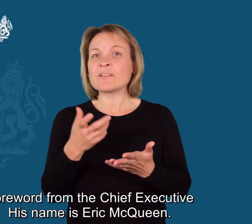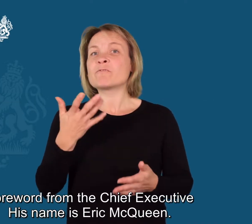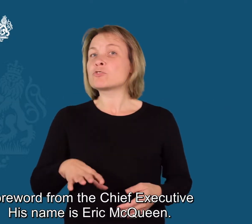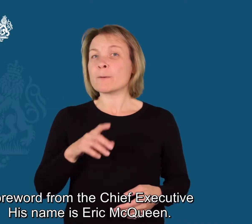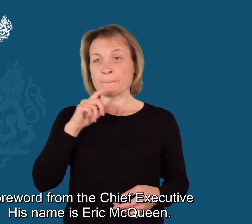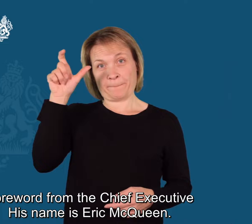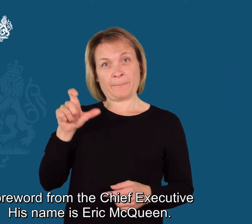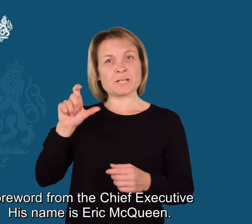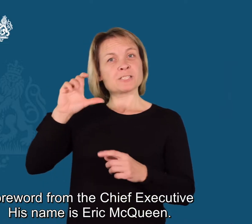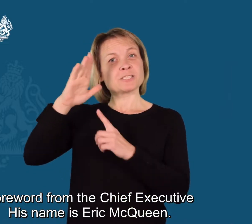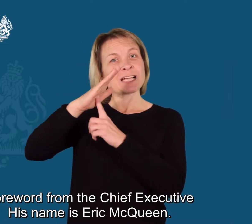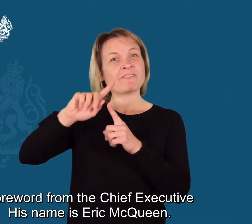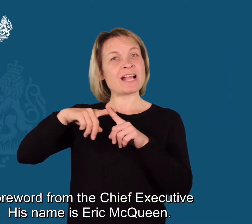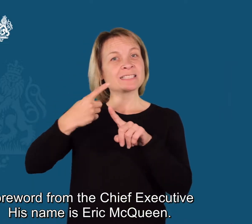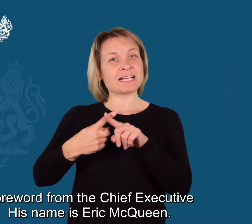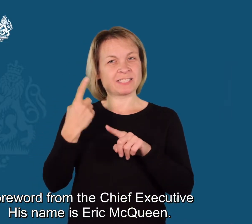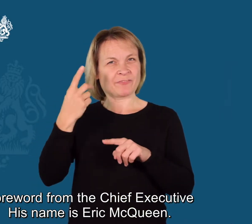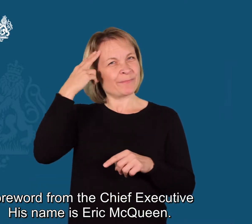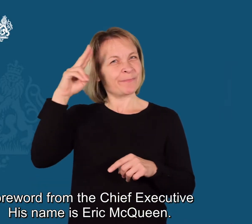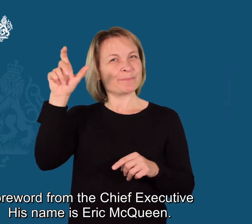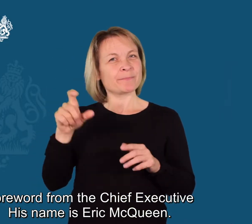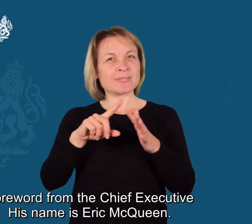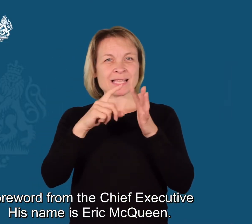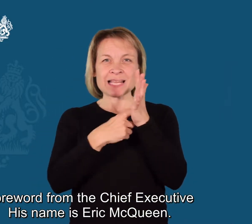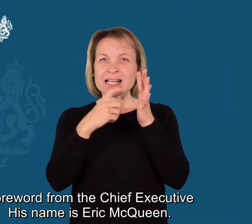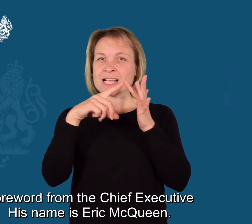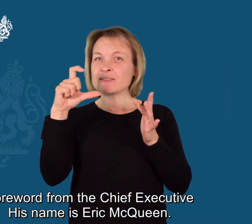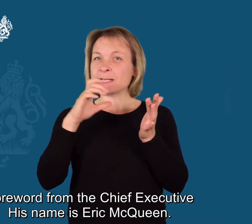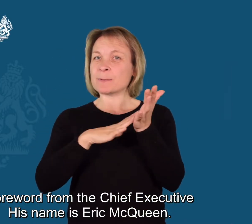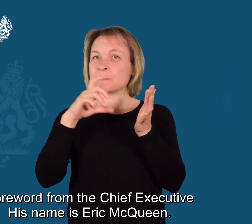Foreword from the Chief Executive, Eric McQueen.